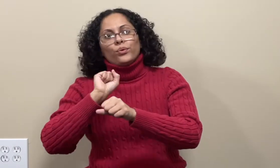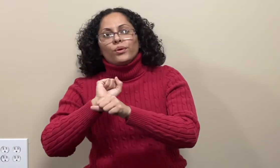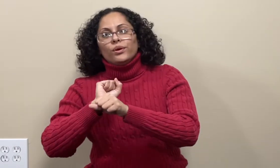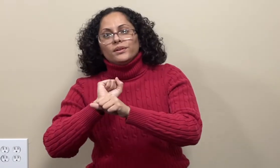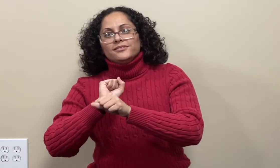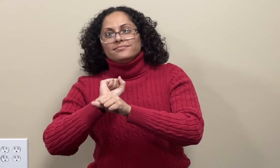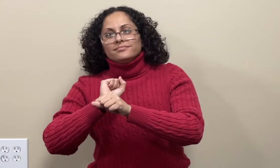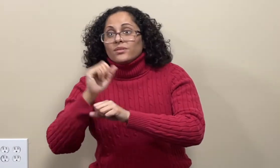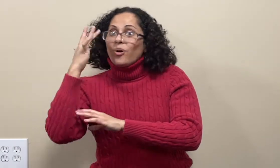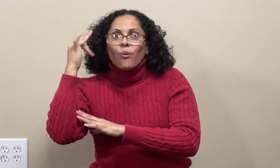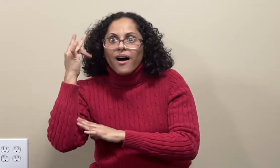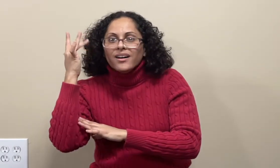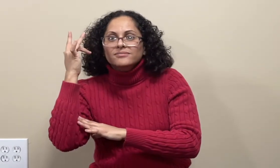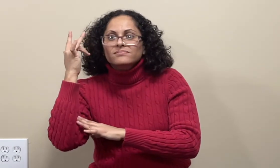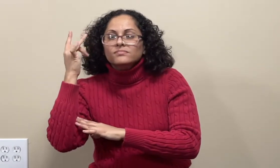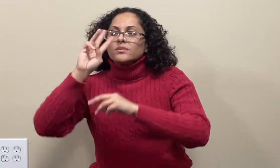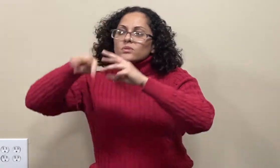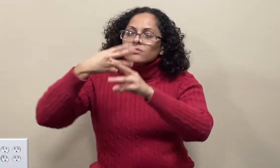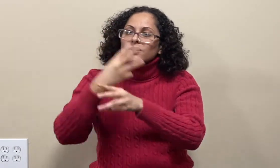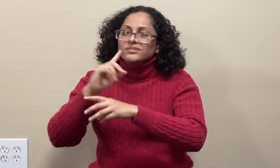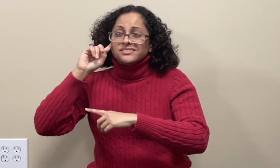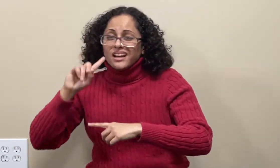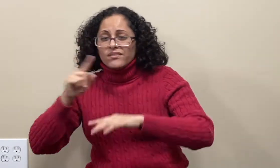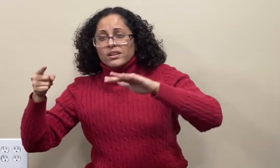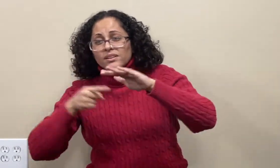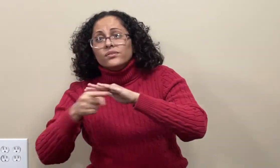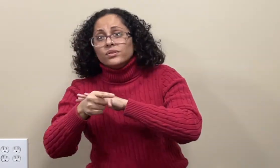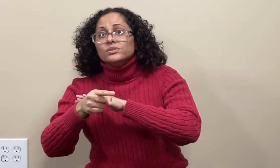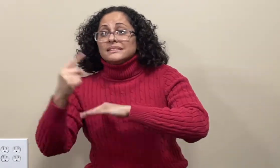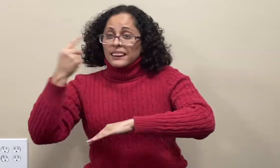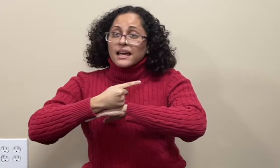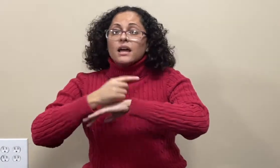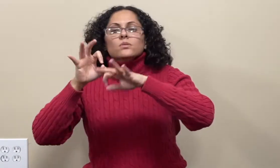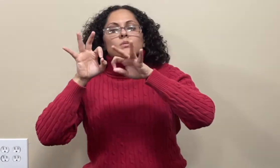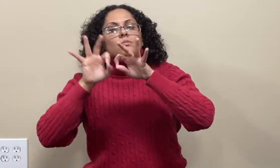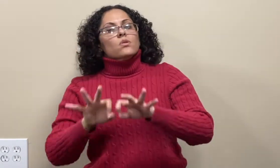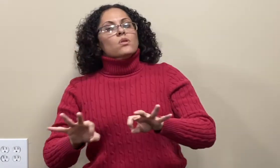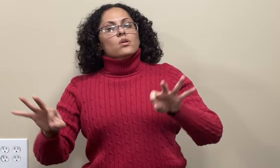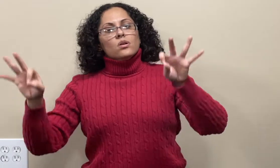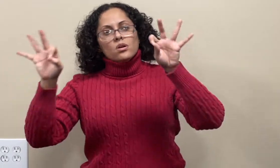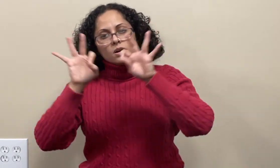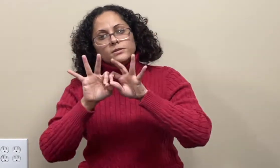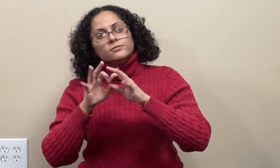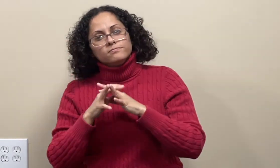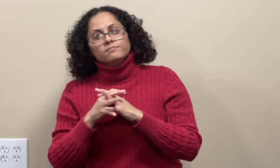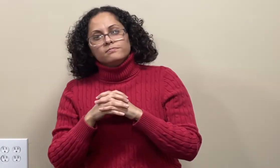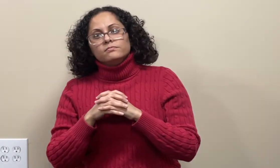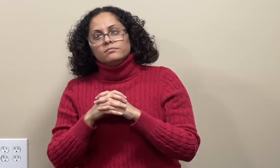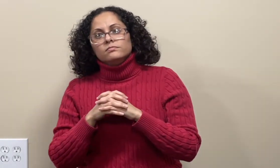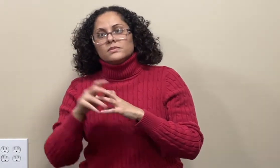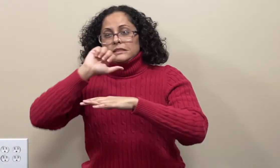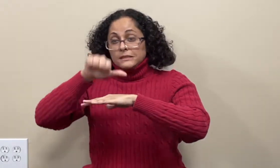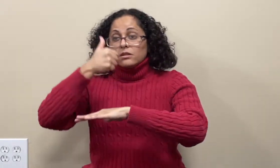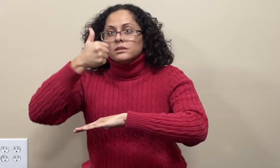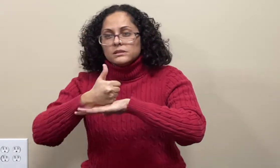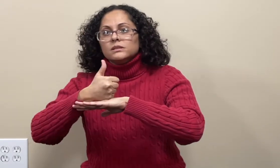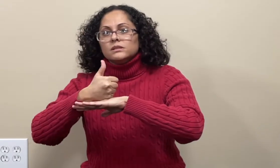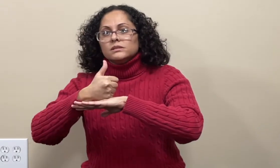So why is World Deaf Refugee Day important? It's important because it builds empathy and raises